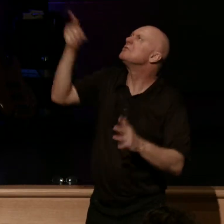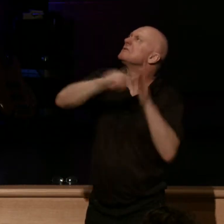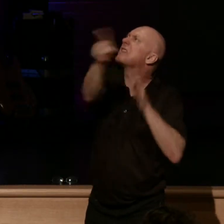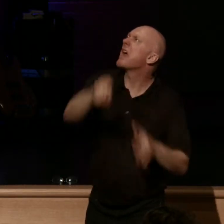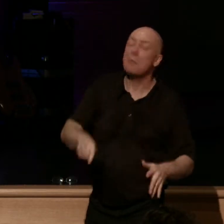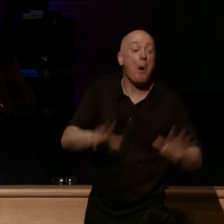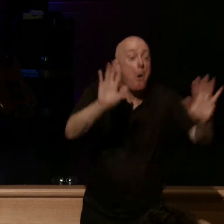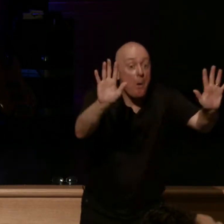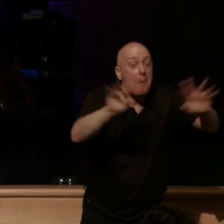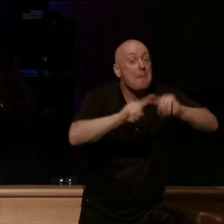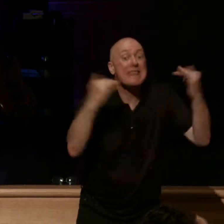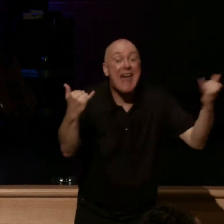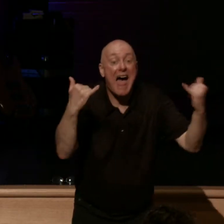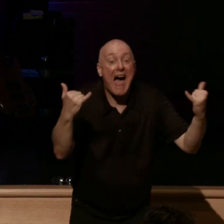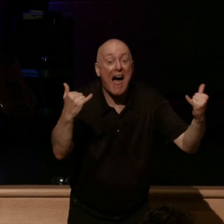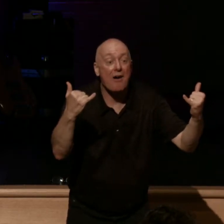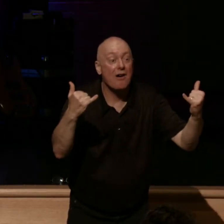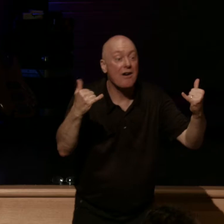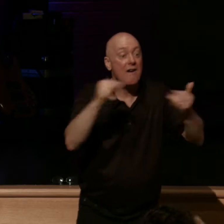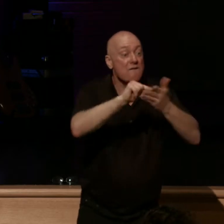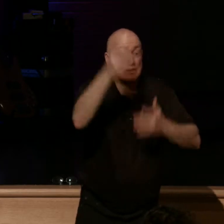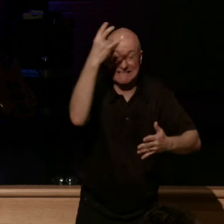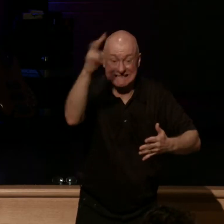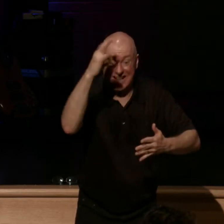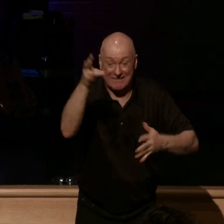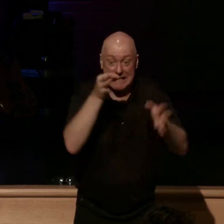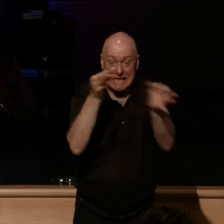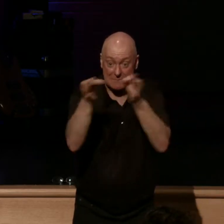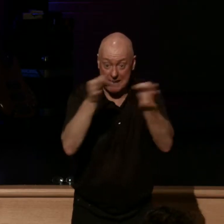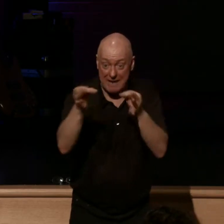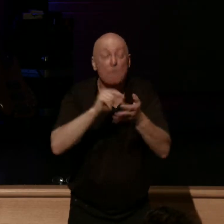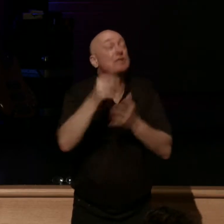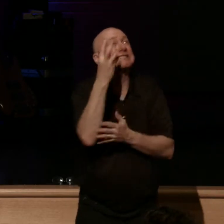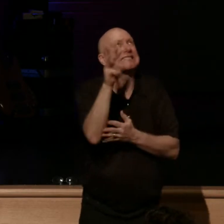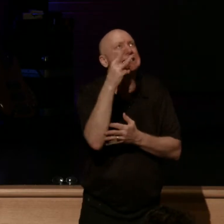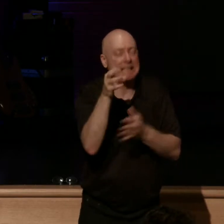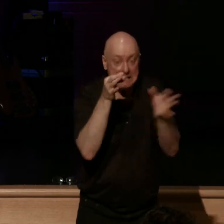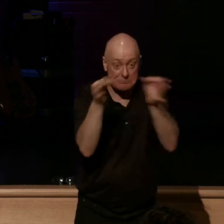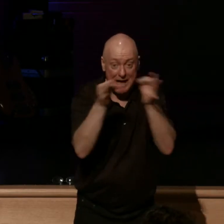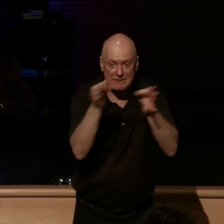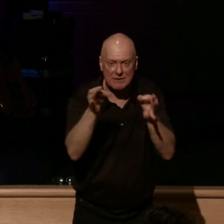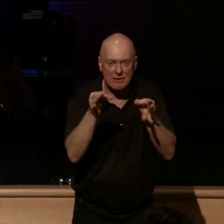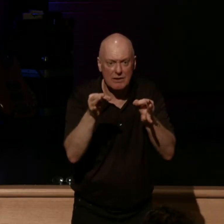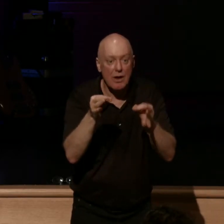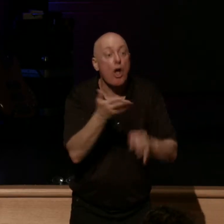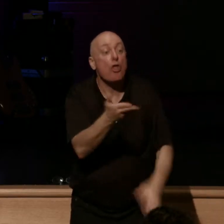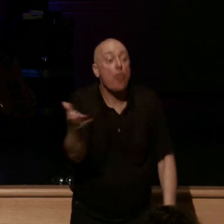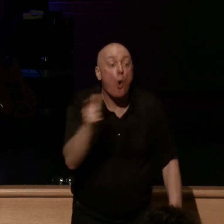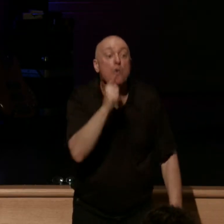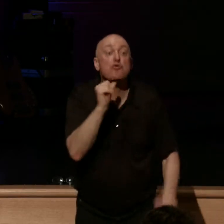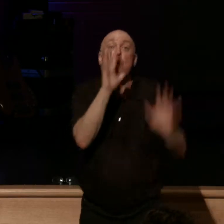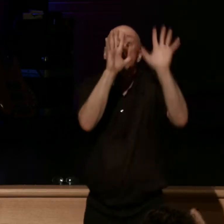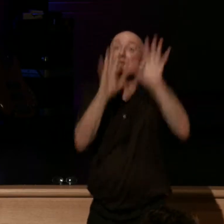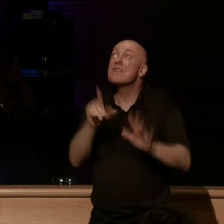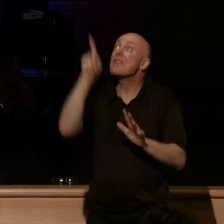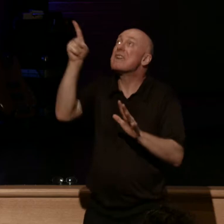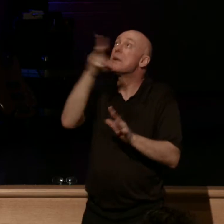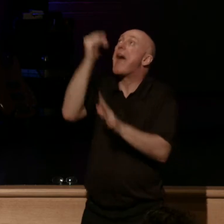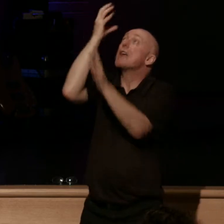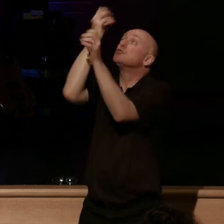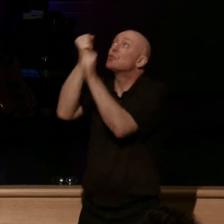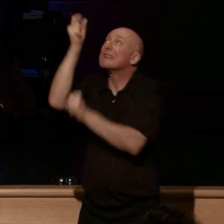look what happens here. Verse 17 tells us right here. Verse 16 tells us right here. It says this, those who fear him and trust